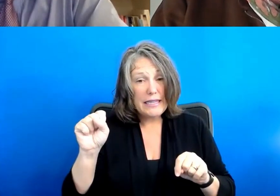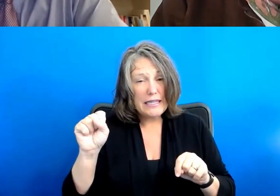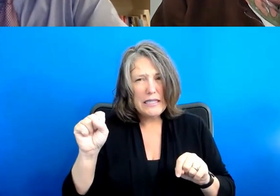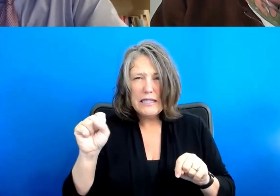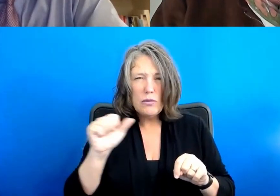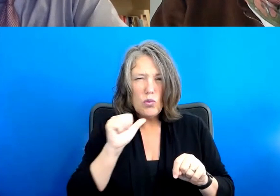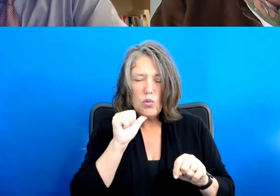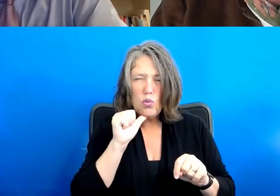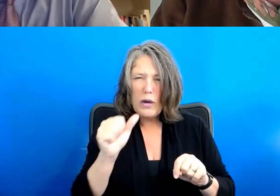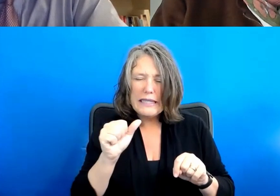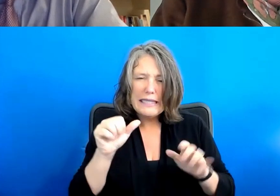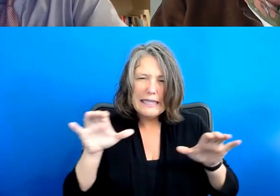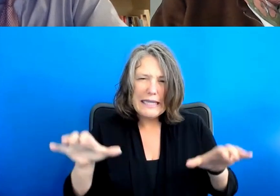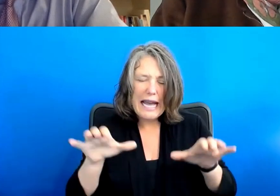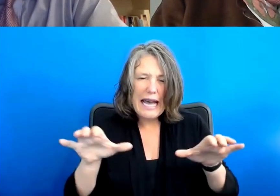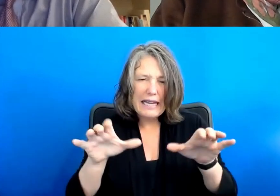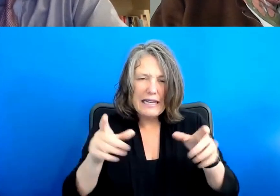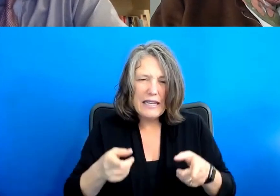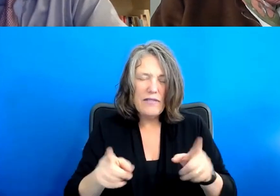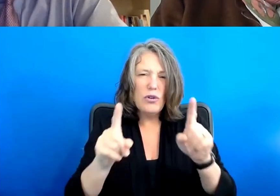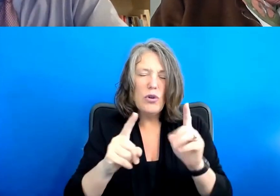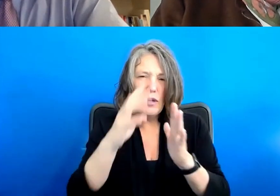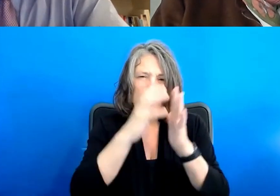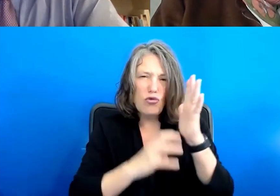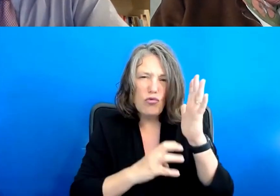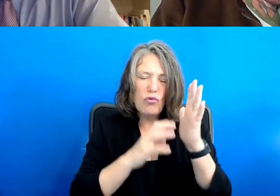wasn't active during the drafting of the convention.